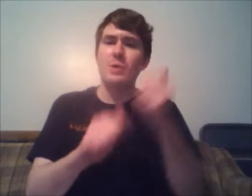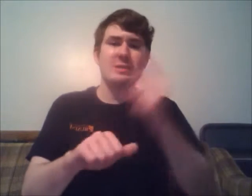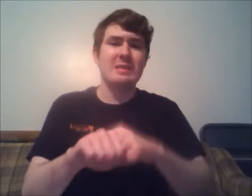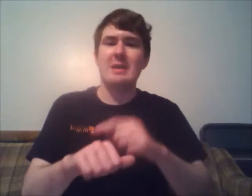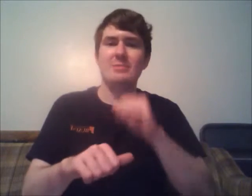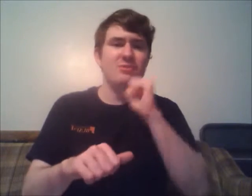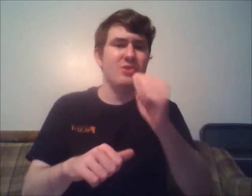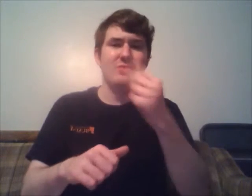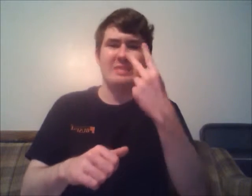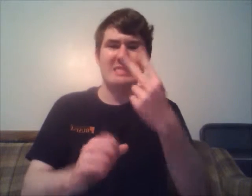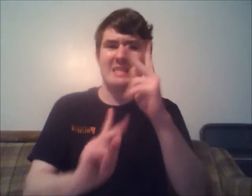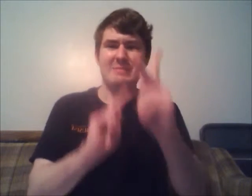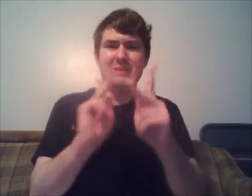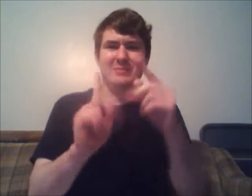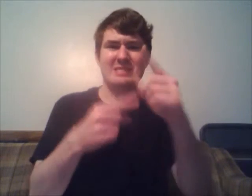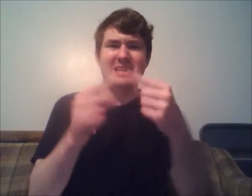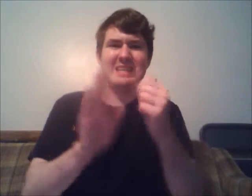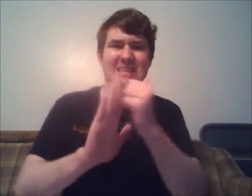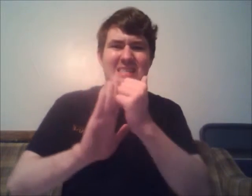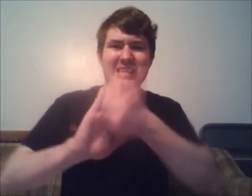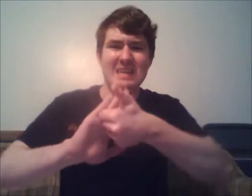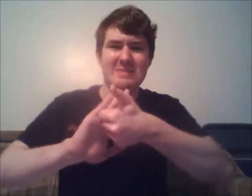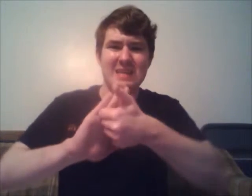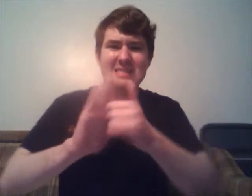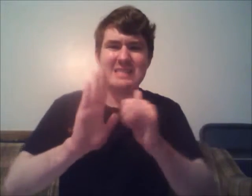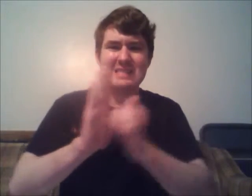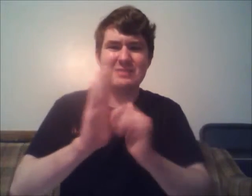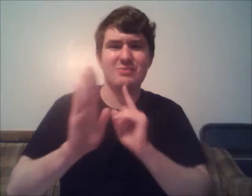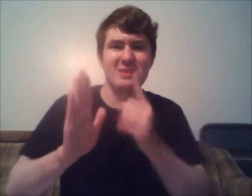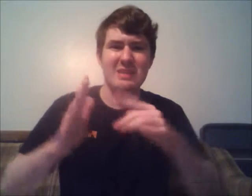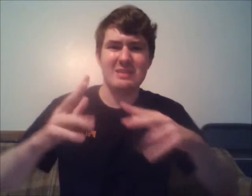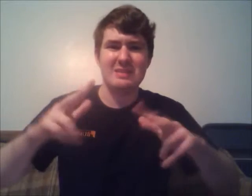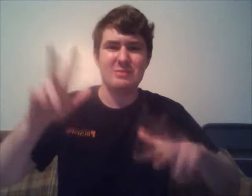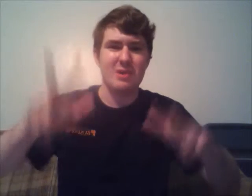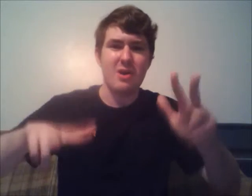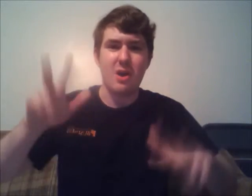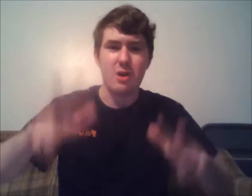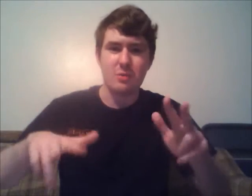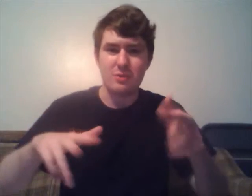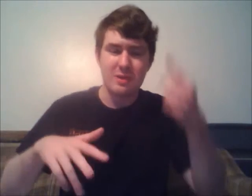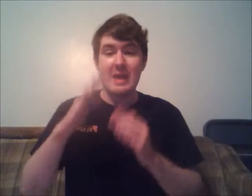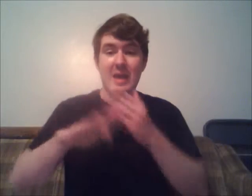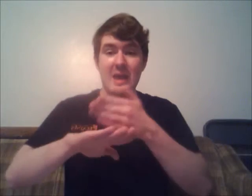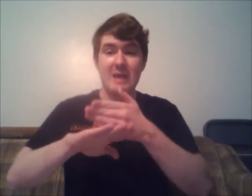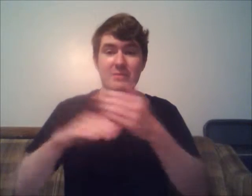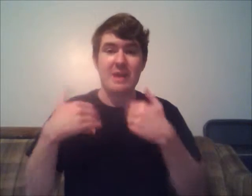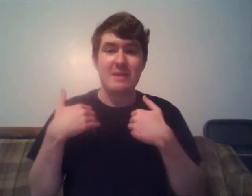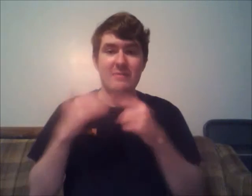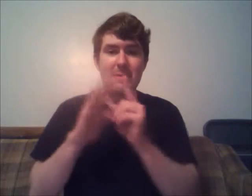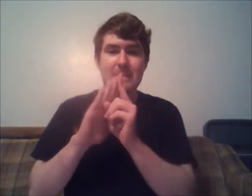the time you don't see people signing like 10 minutes. It's really awkward. After you have